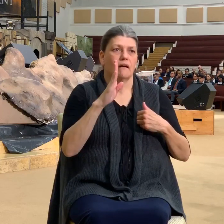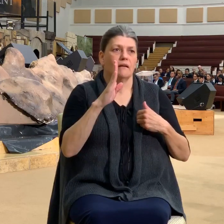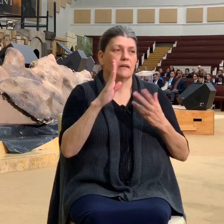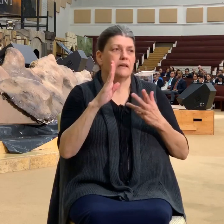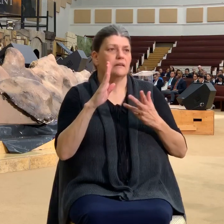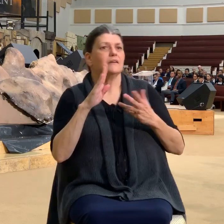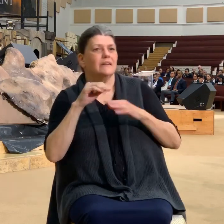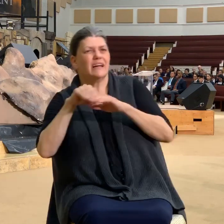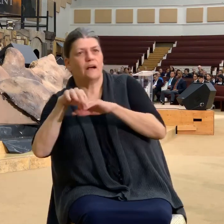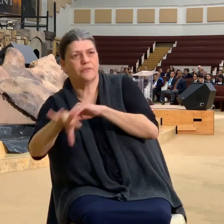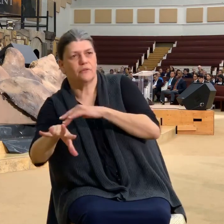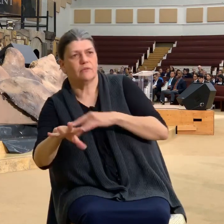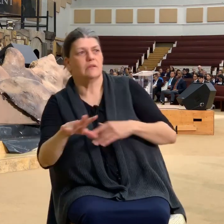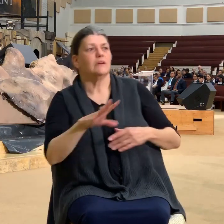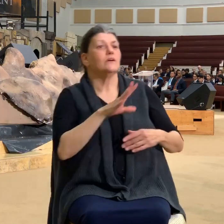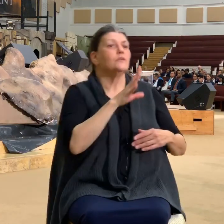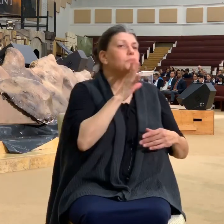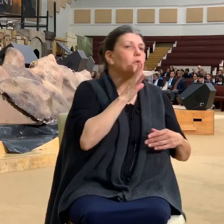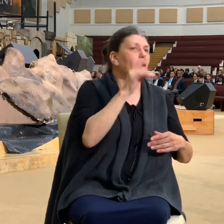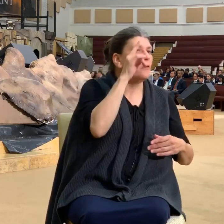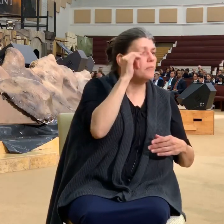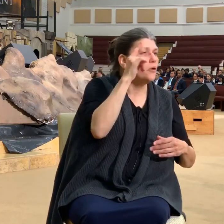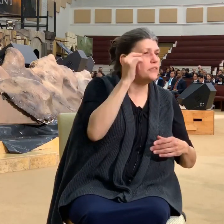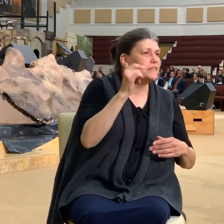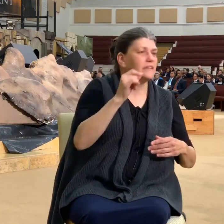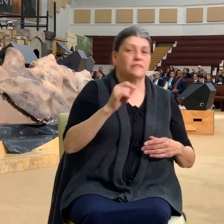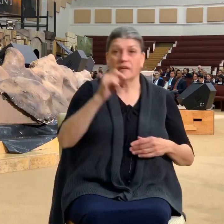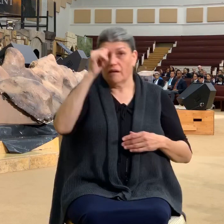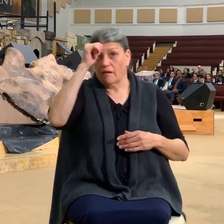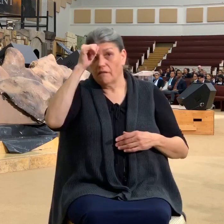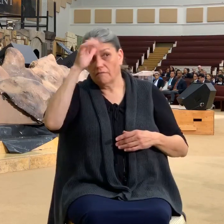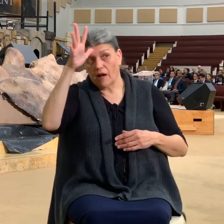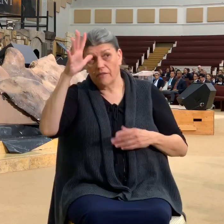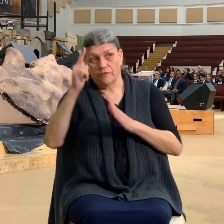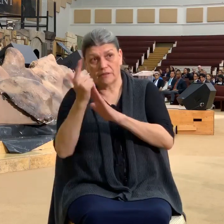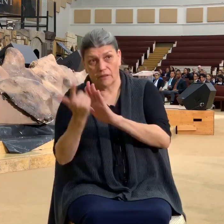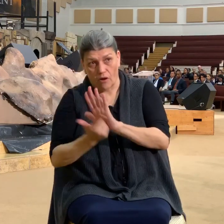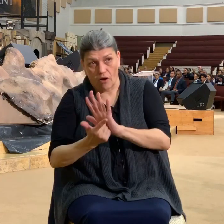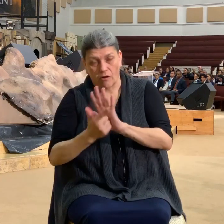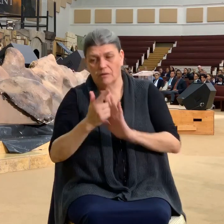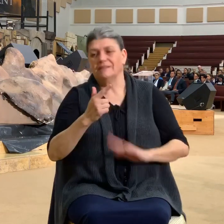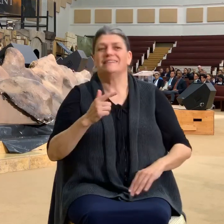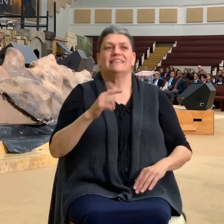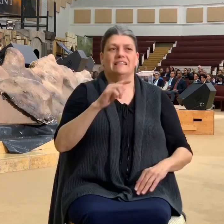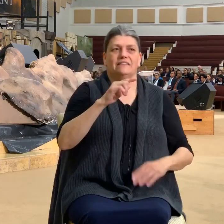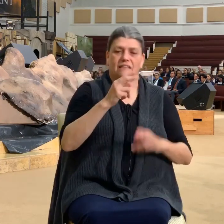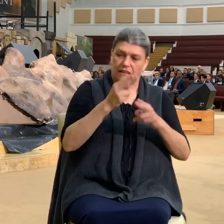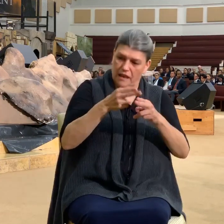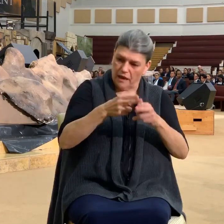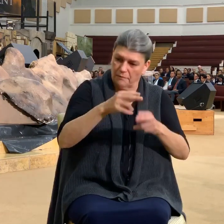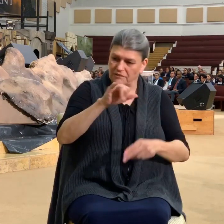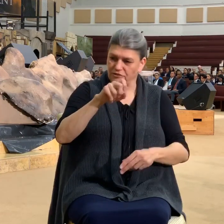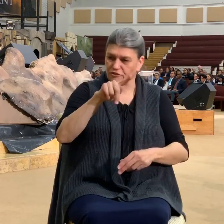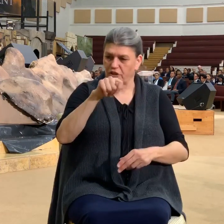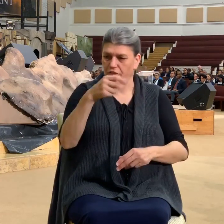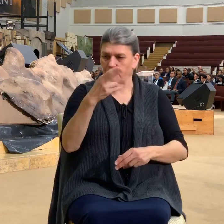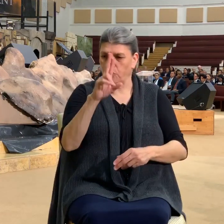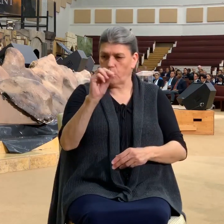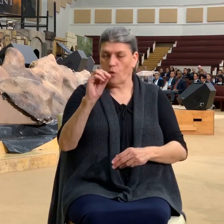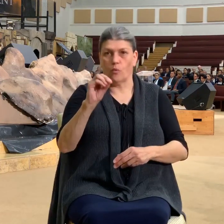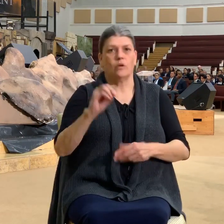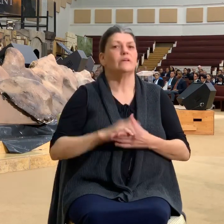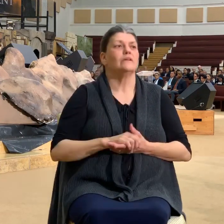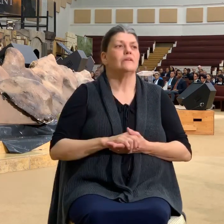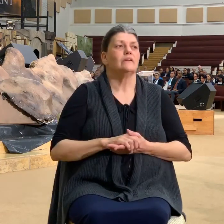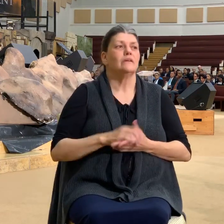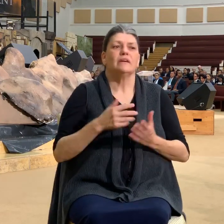Moses. Moses' father-in-law was father-in-law's name was Jethro. And even though